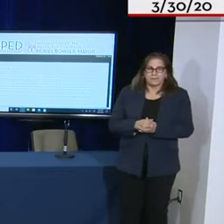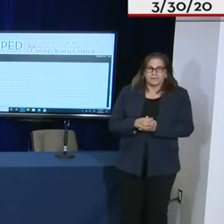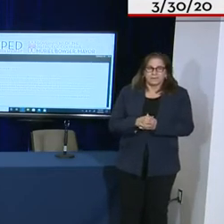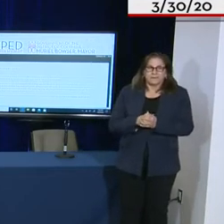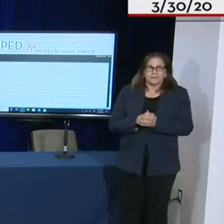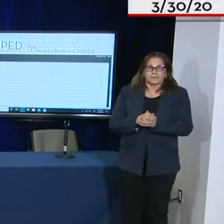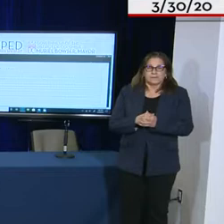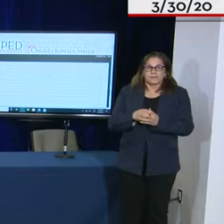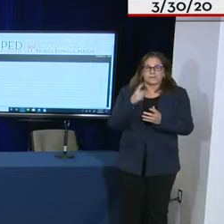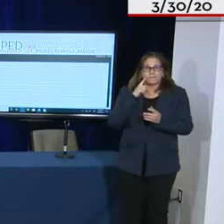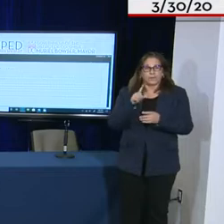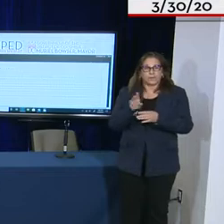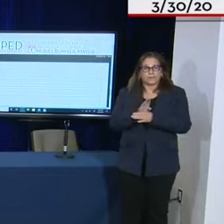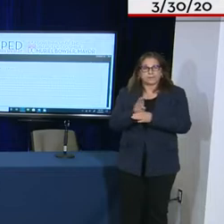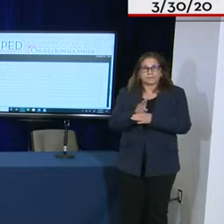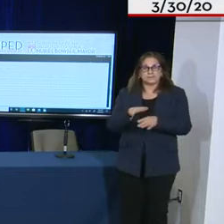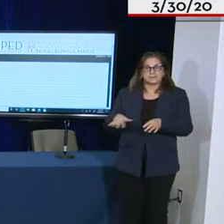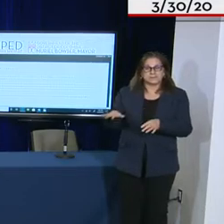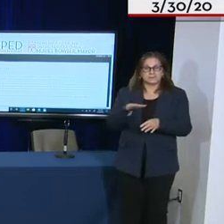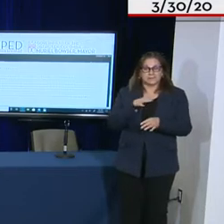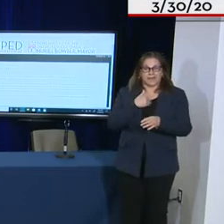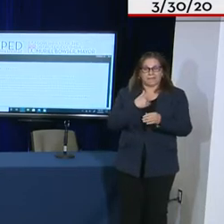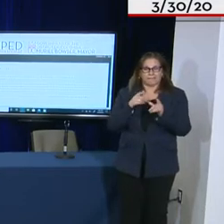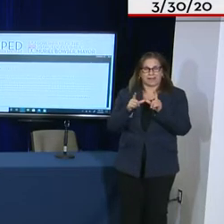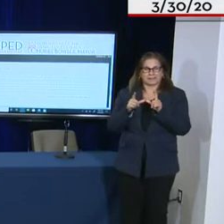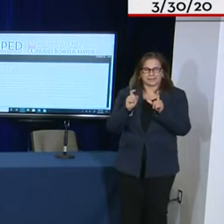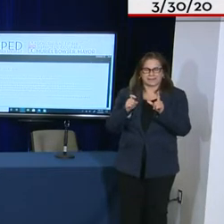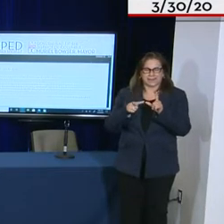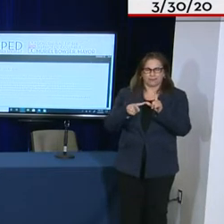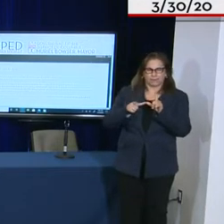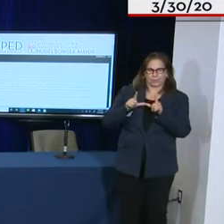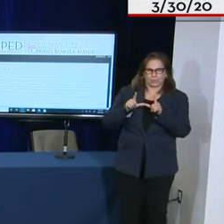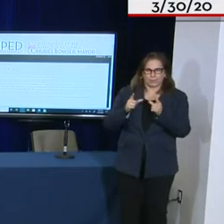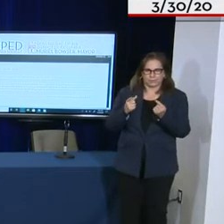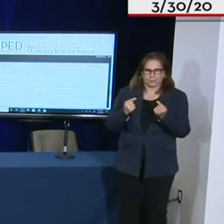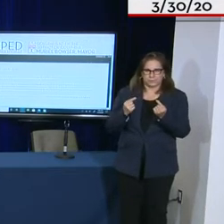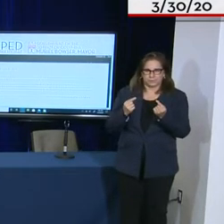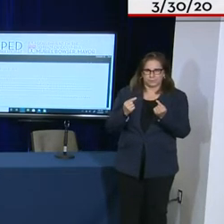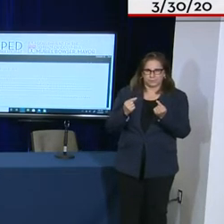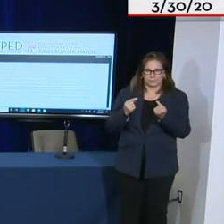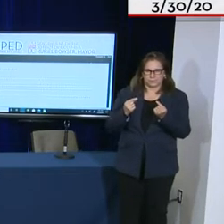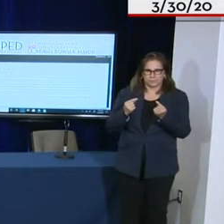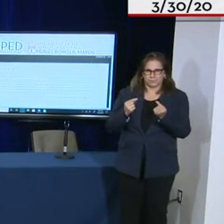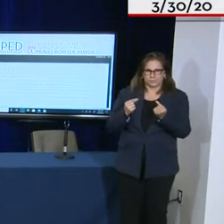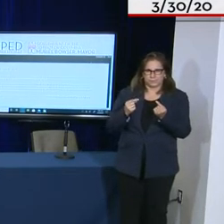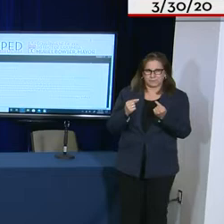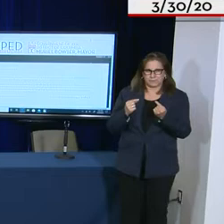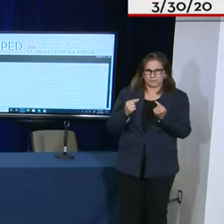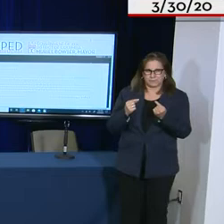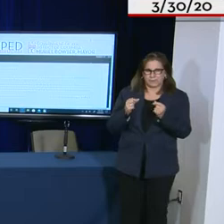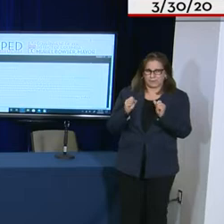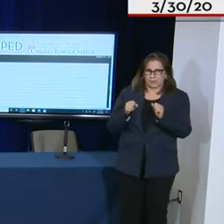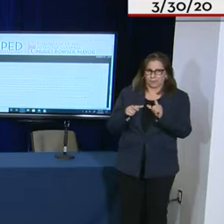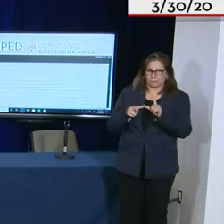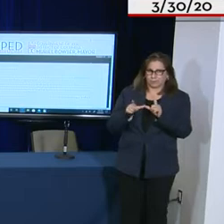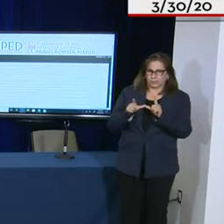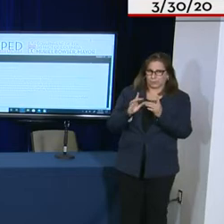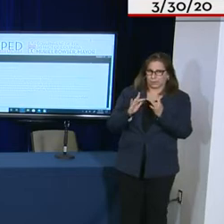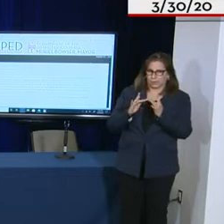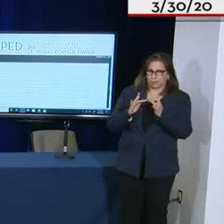that need to be renewed. Is there any way that those licenses can be renewed